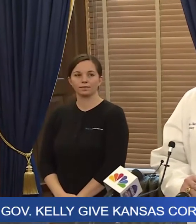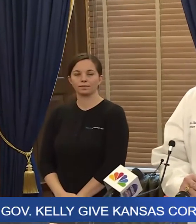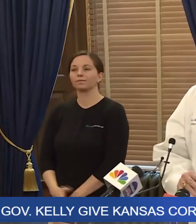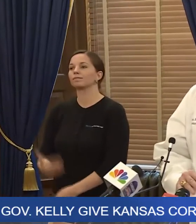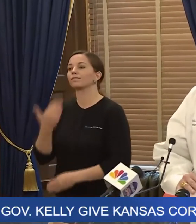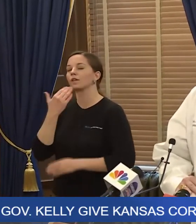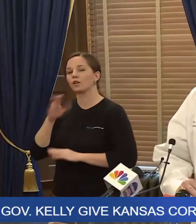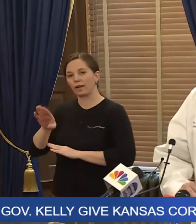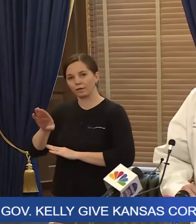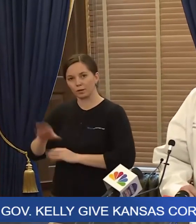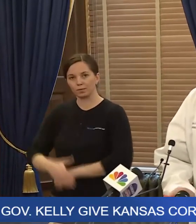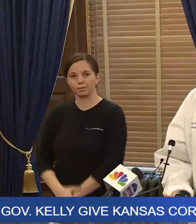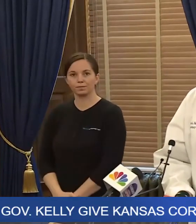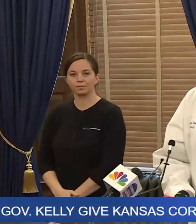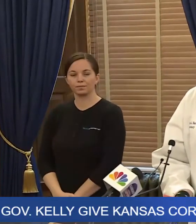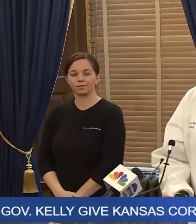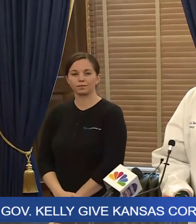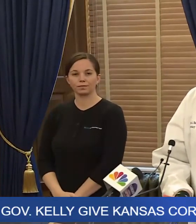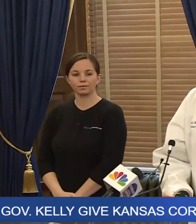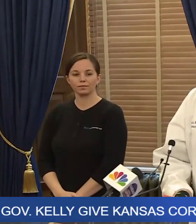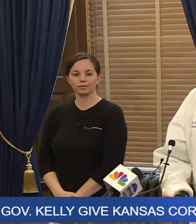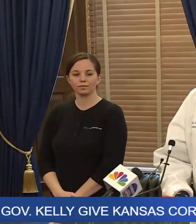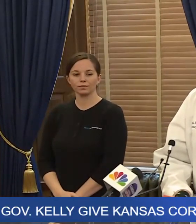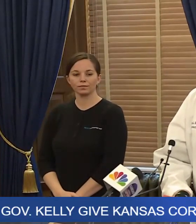Good afternoon.